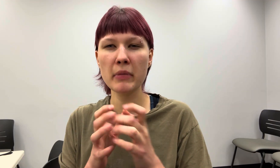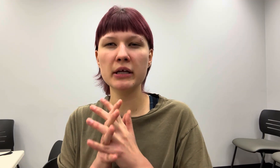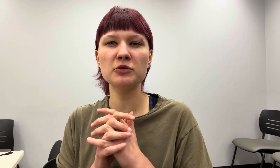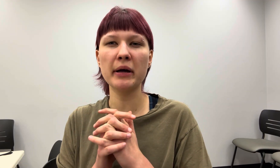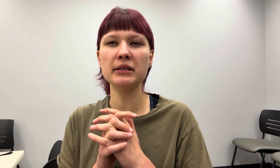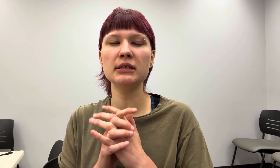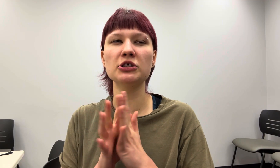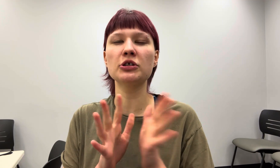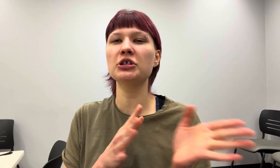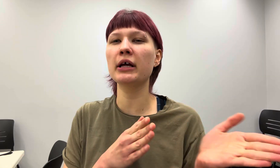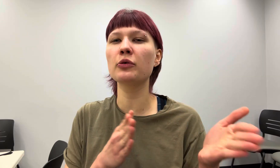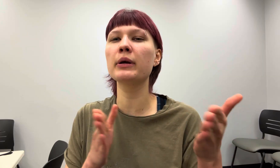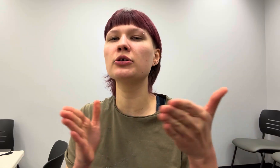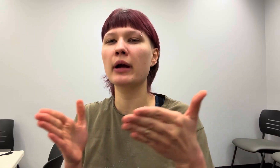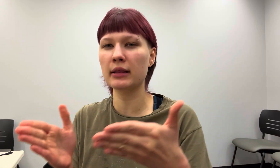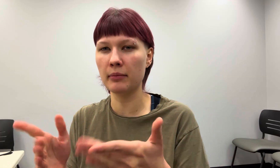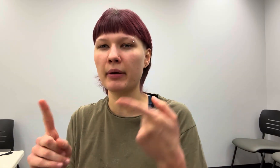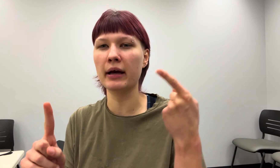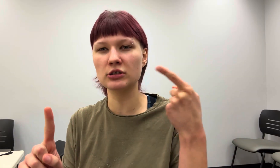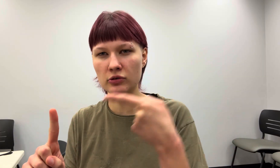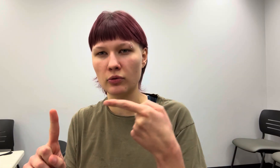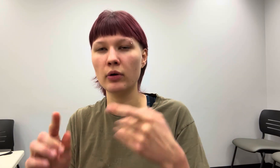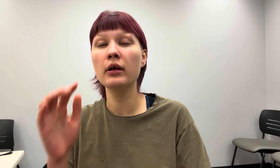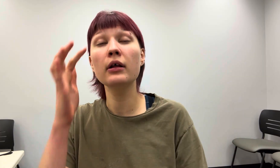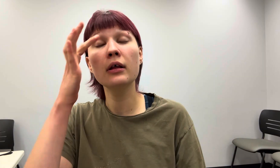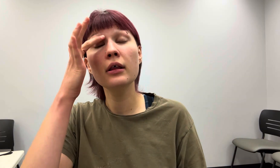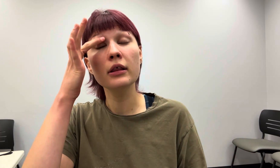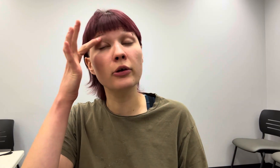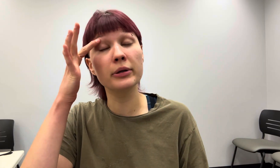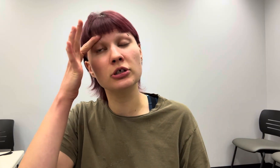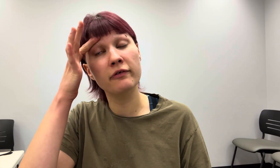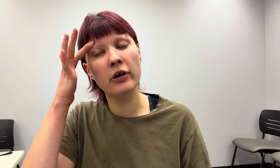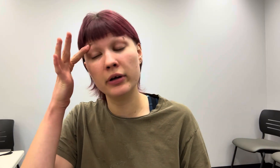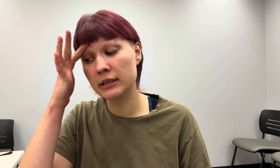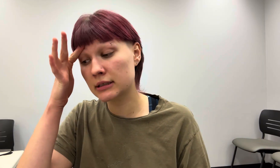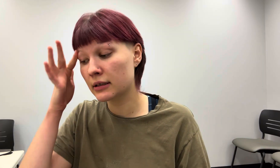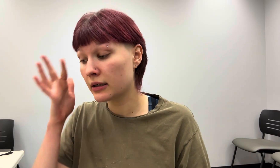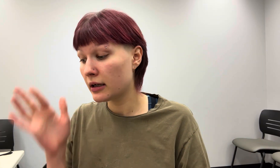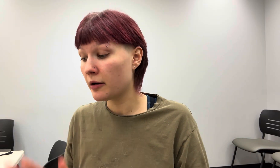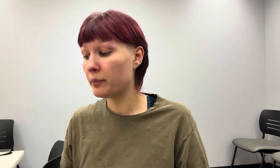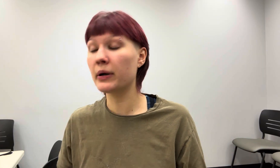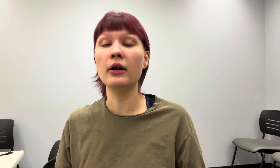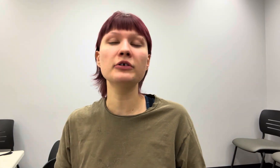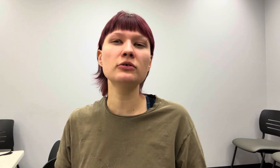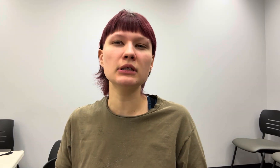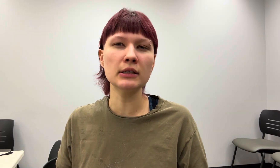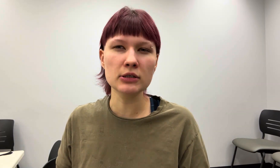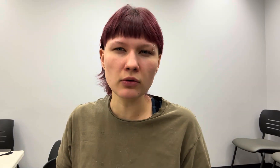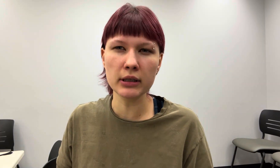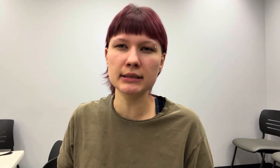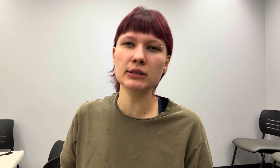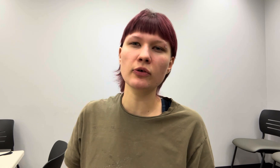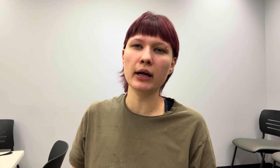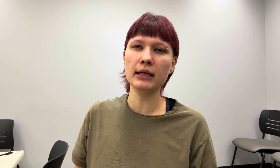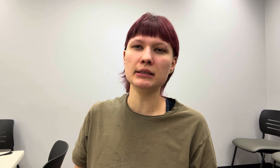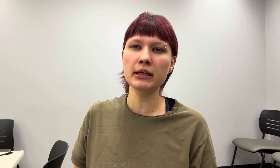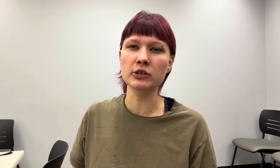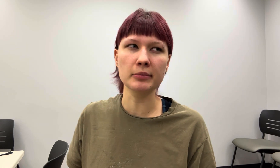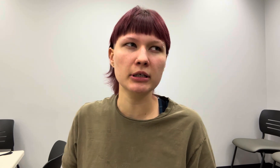managed by the teacher, and she had to redirect them back to the original focus, but also didn't totally discredit his answer because it